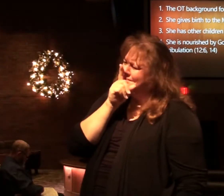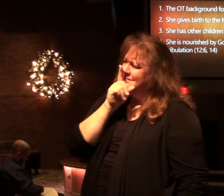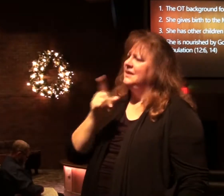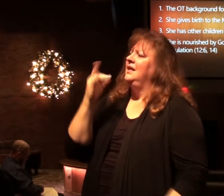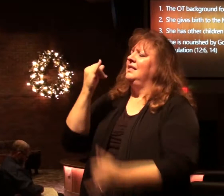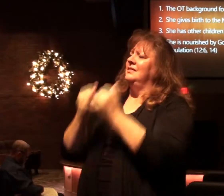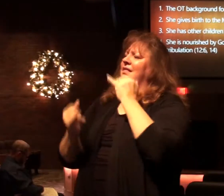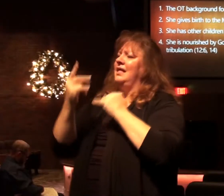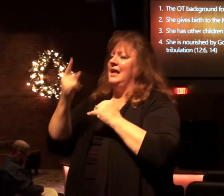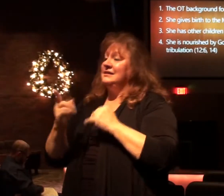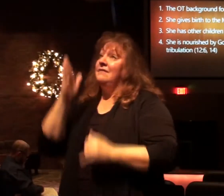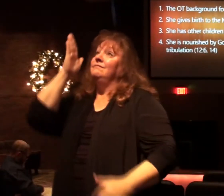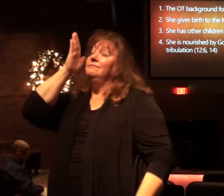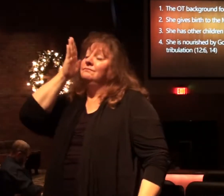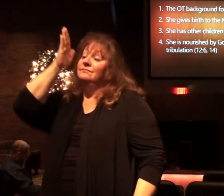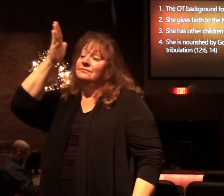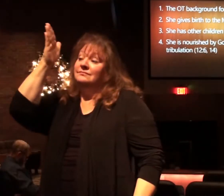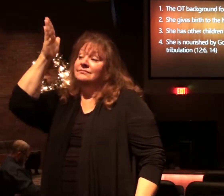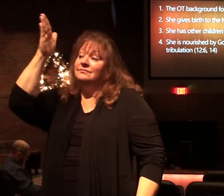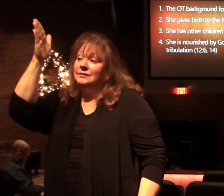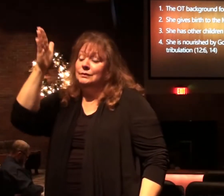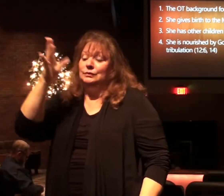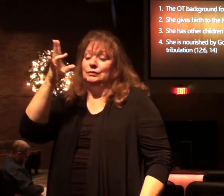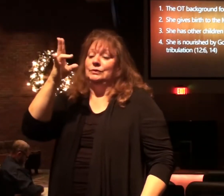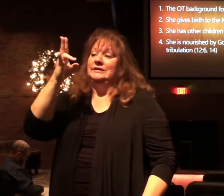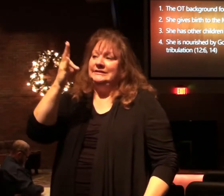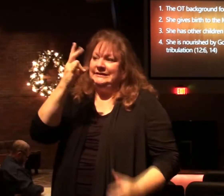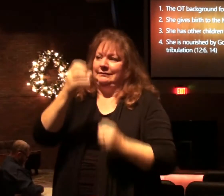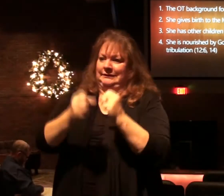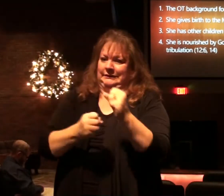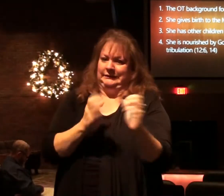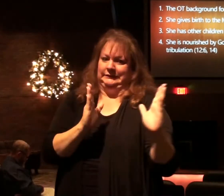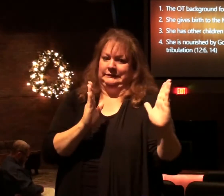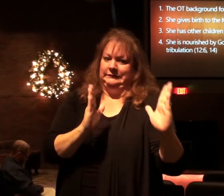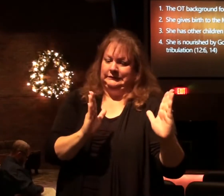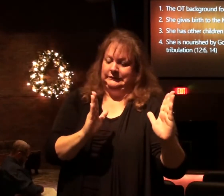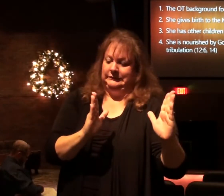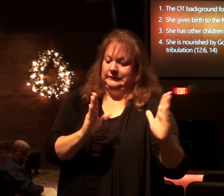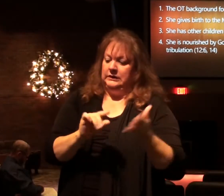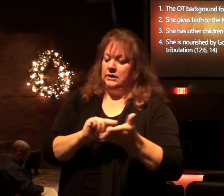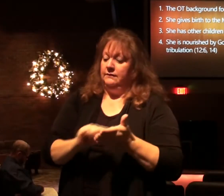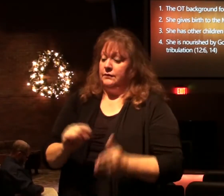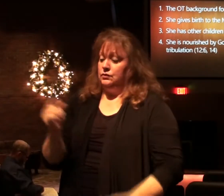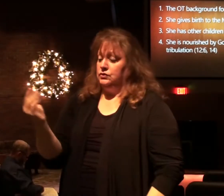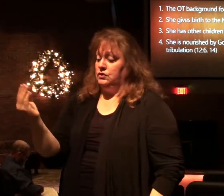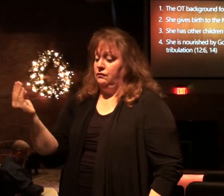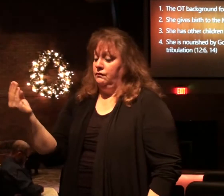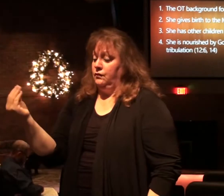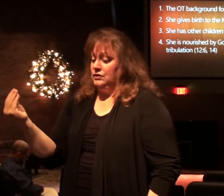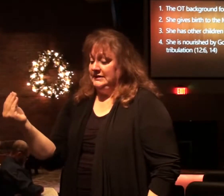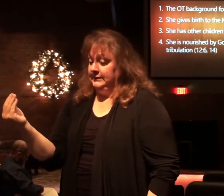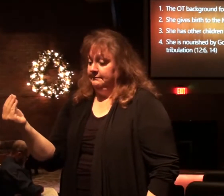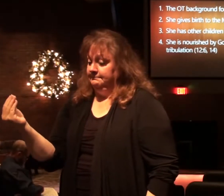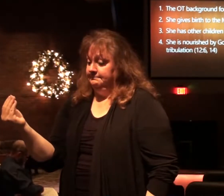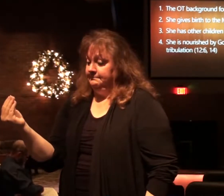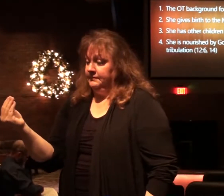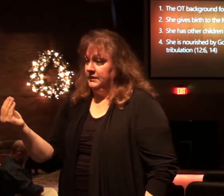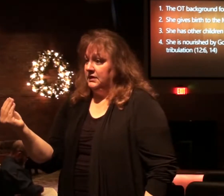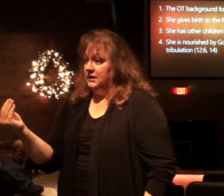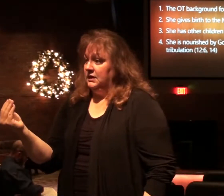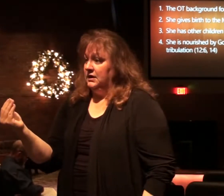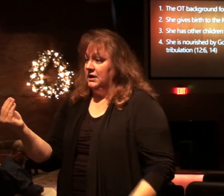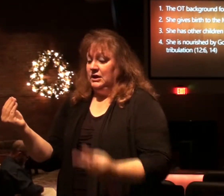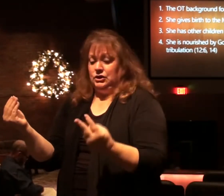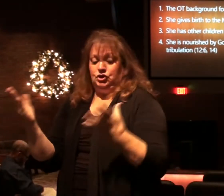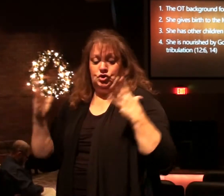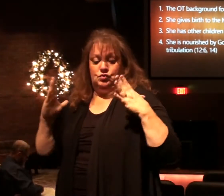last half of the coming 70th week of Daniel, down in verse 14 of chapter 12. The 2 wings